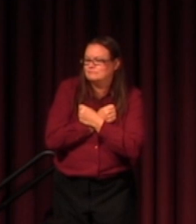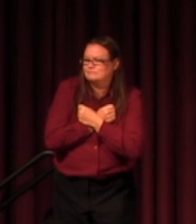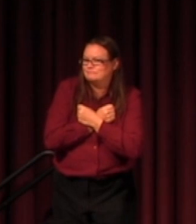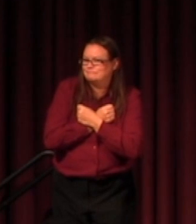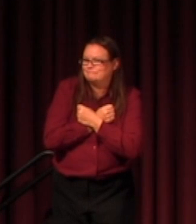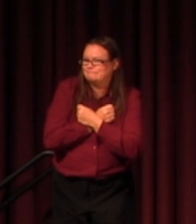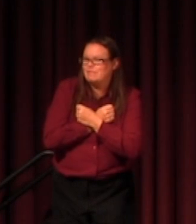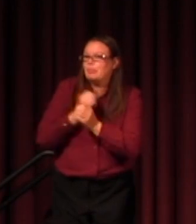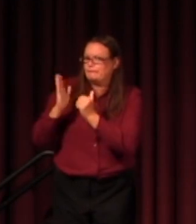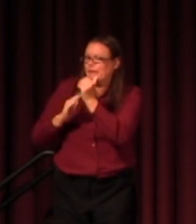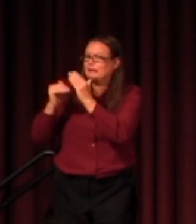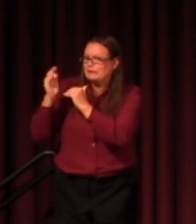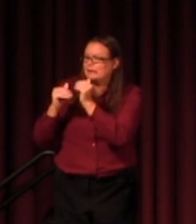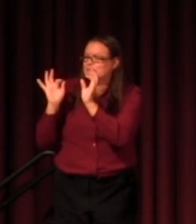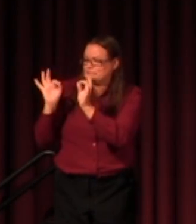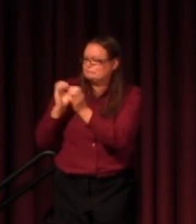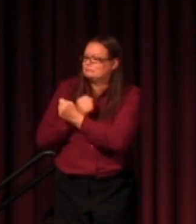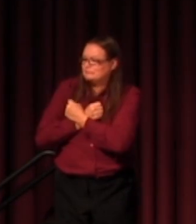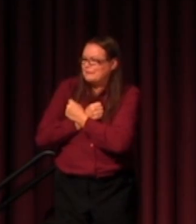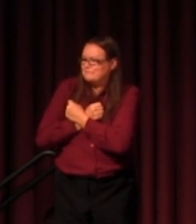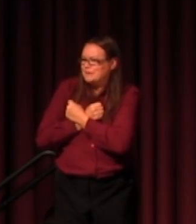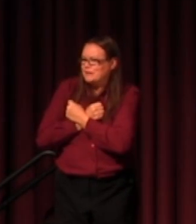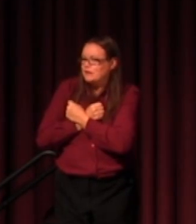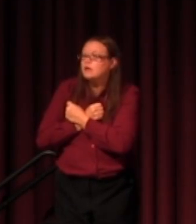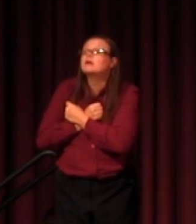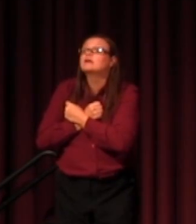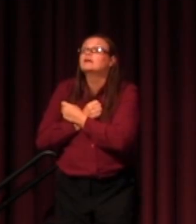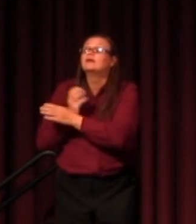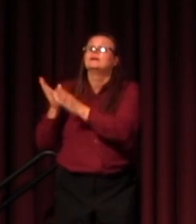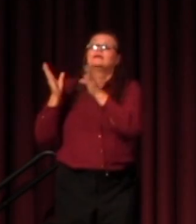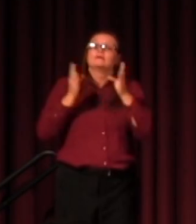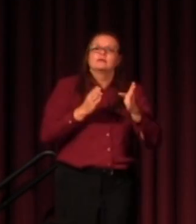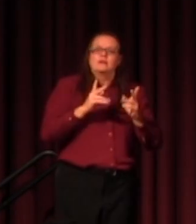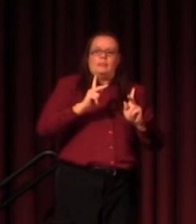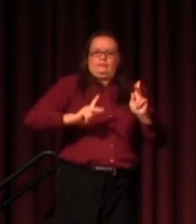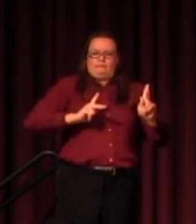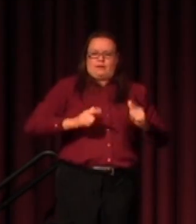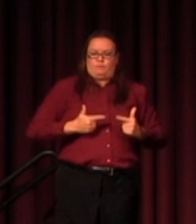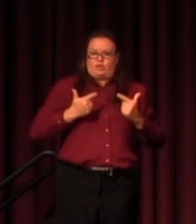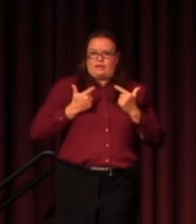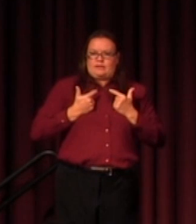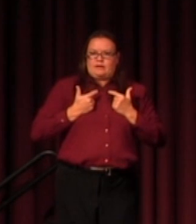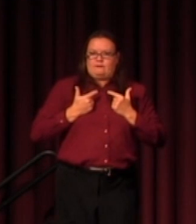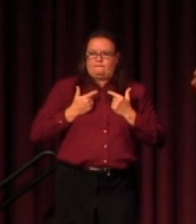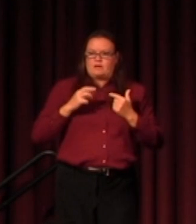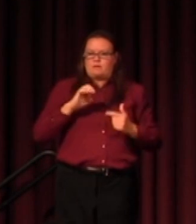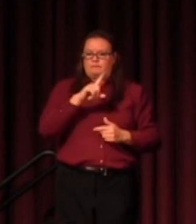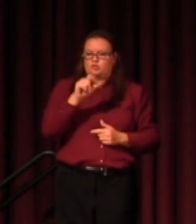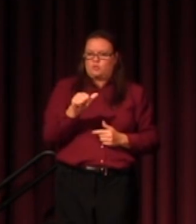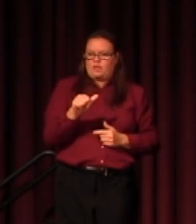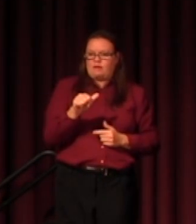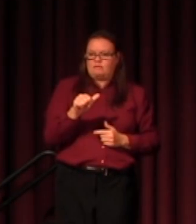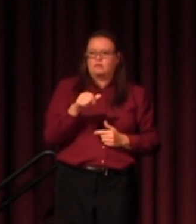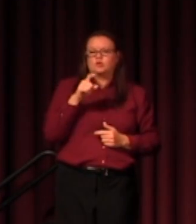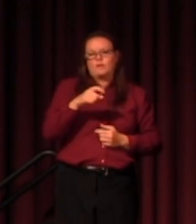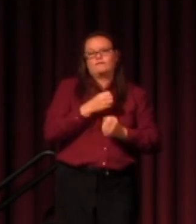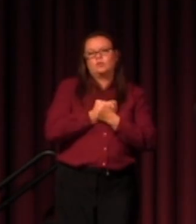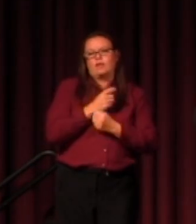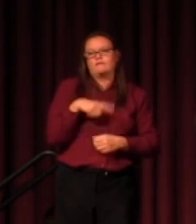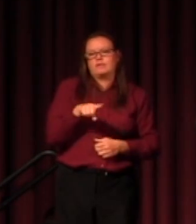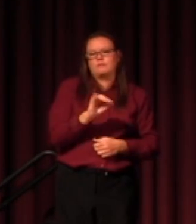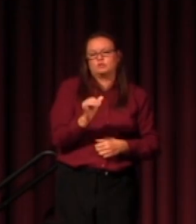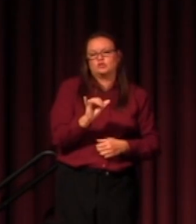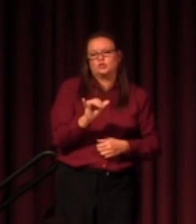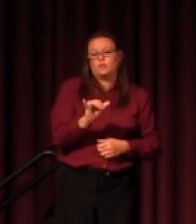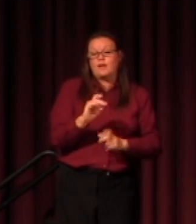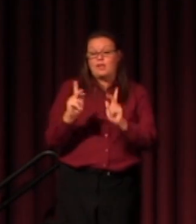Loving Missoula means loving the people of Missoula, especially the ones that don't agree with you,